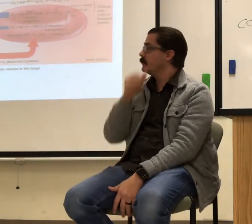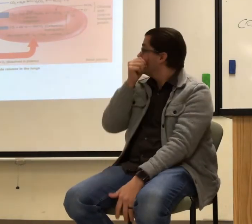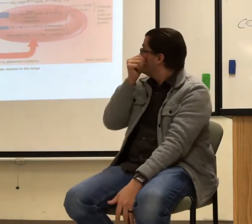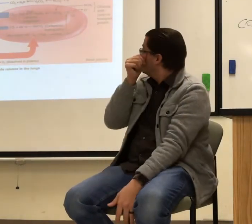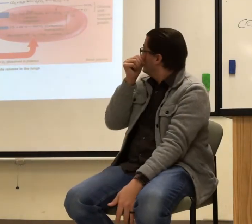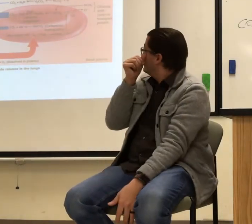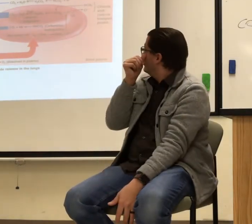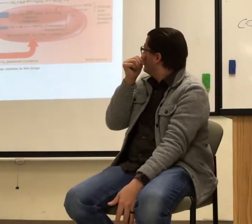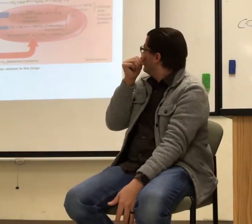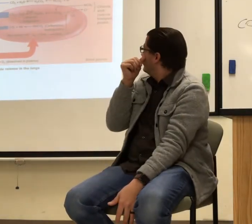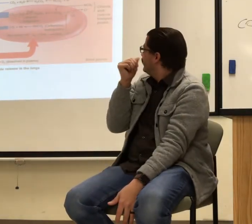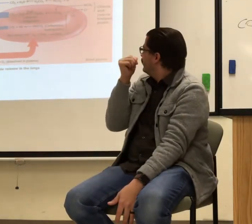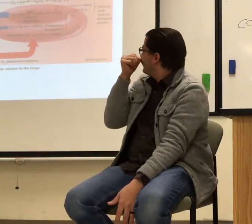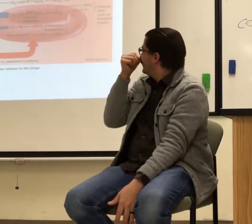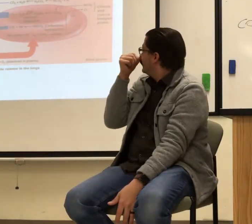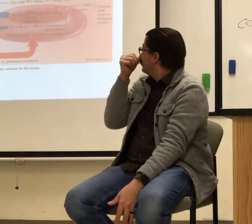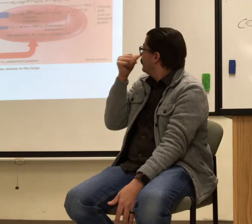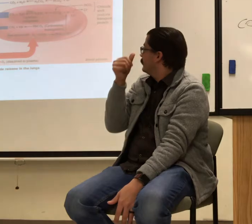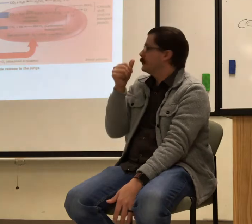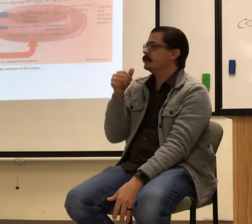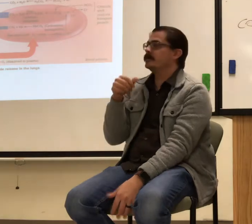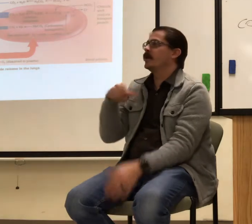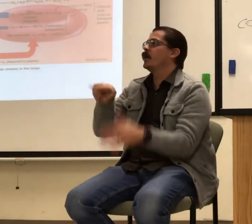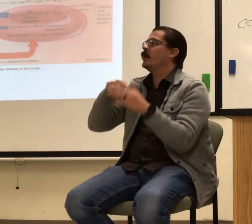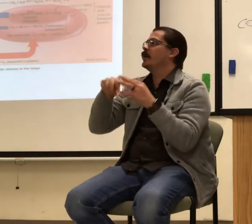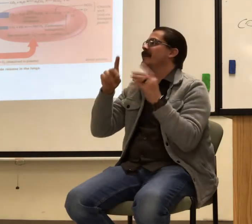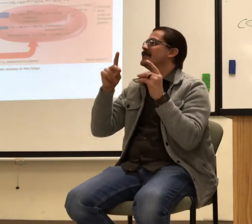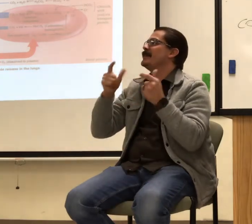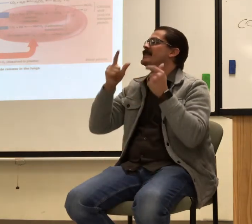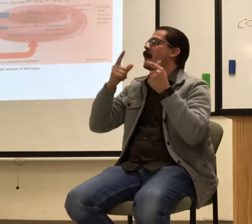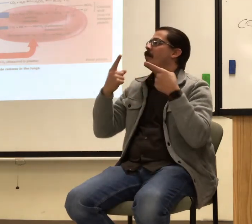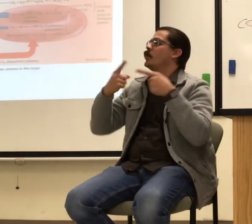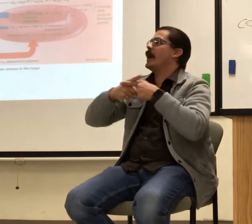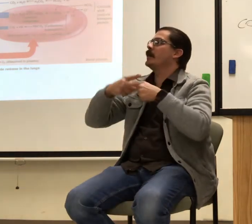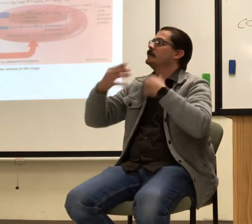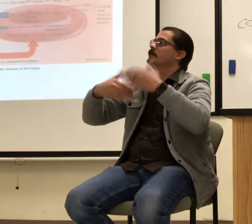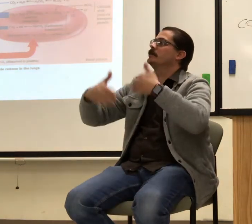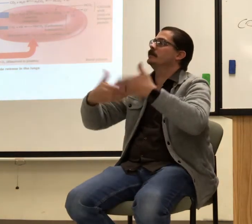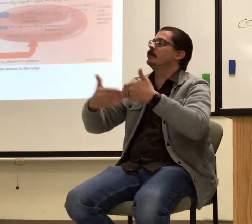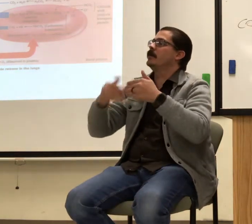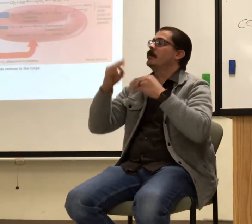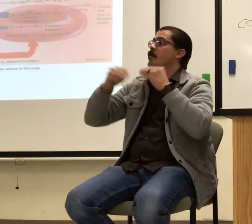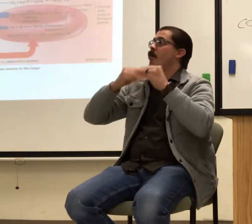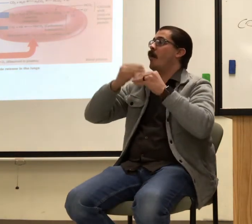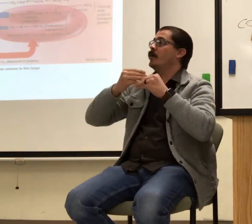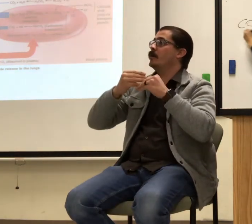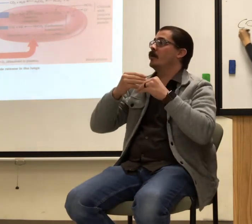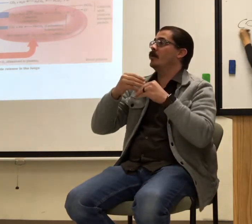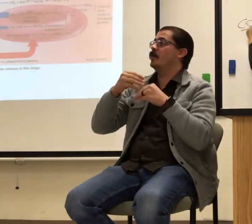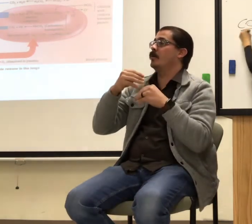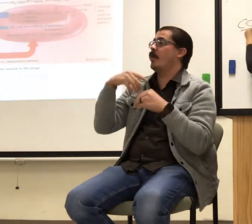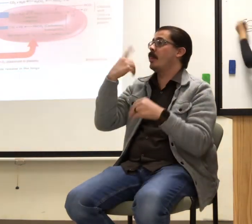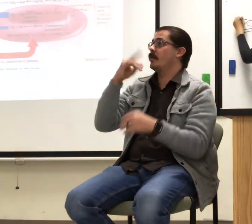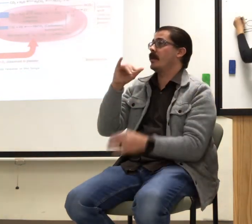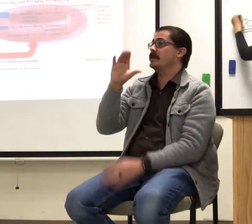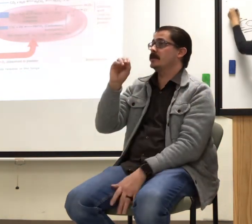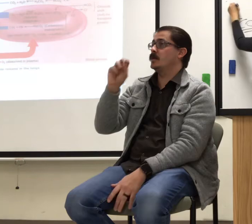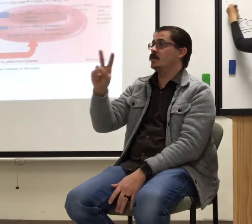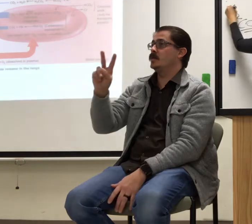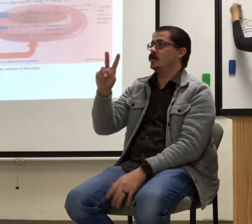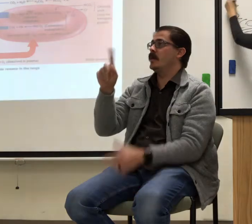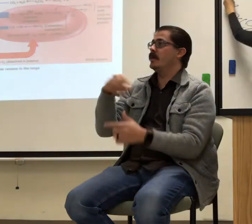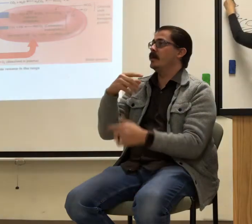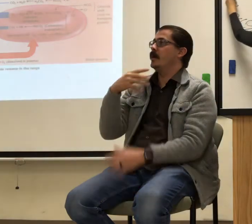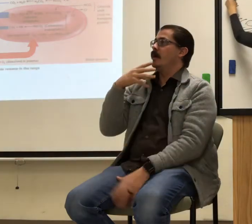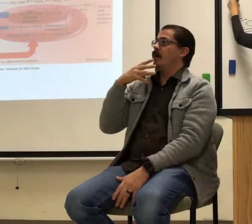anhydrase. Basically, speeds up the reaction. When you get the molecule in the form of CO2, you can breathe